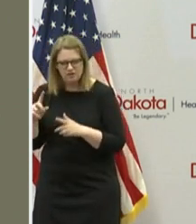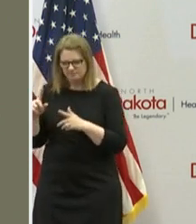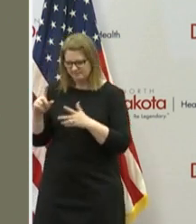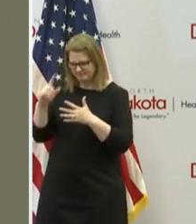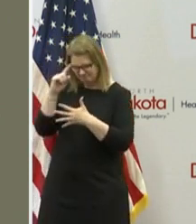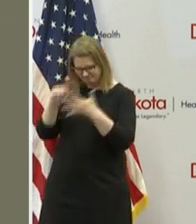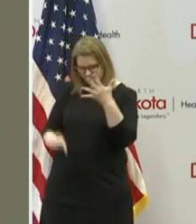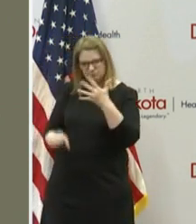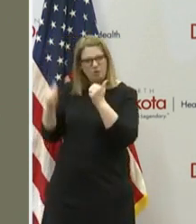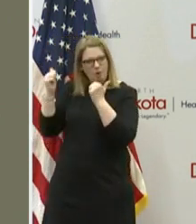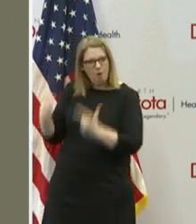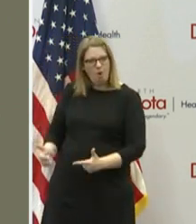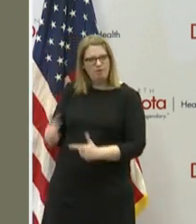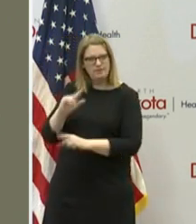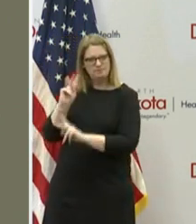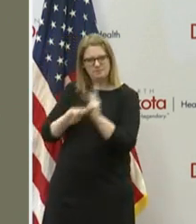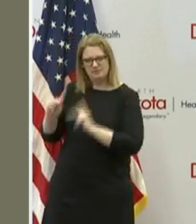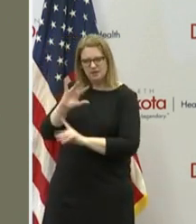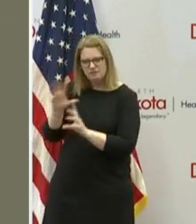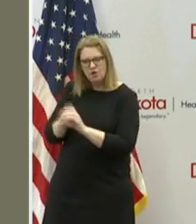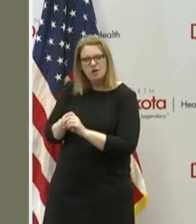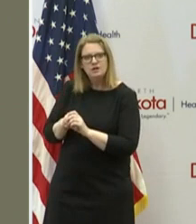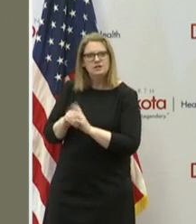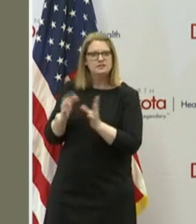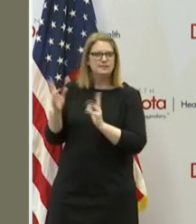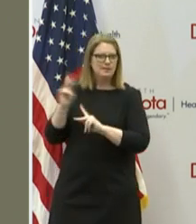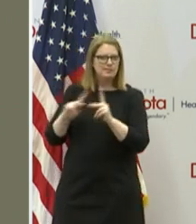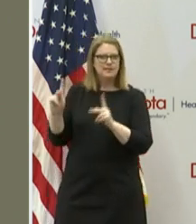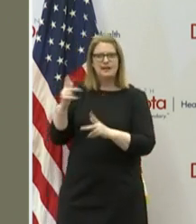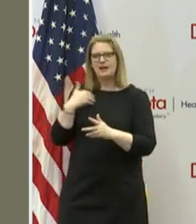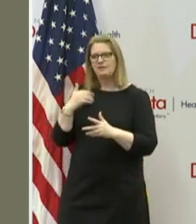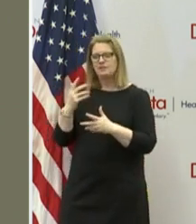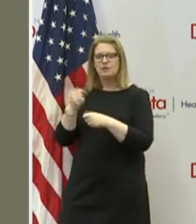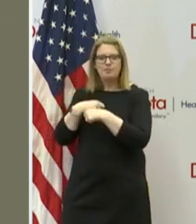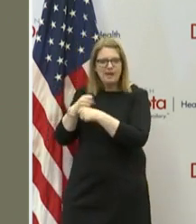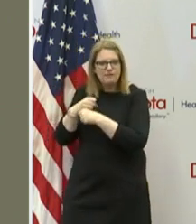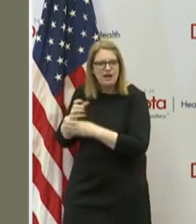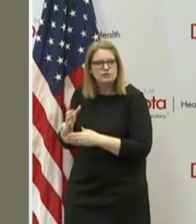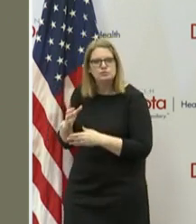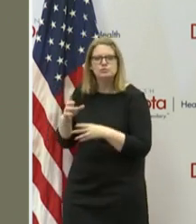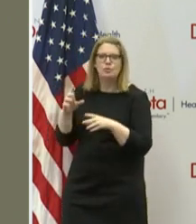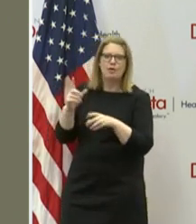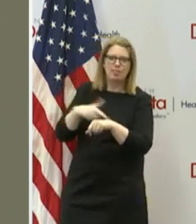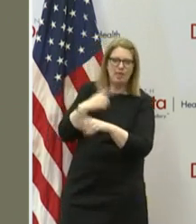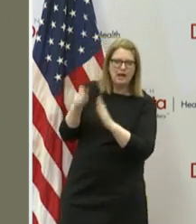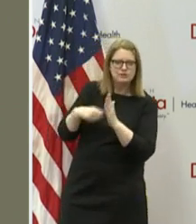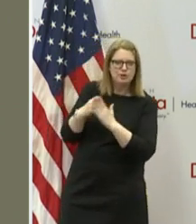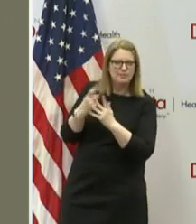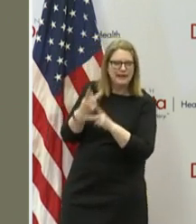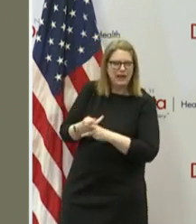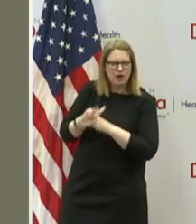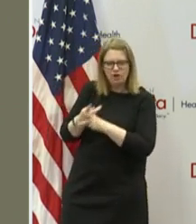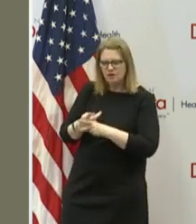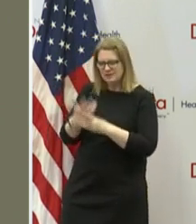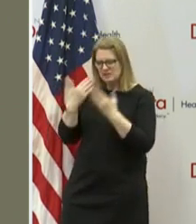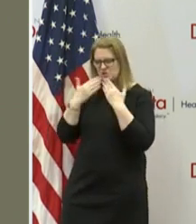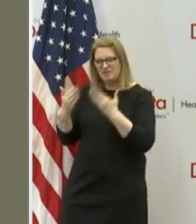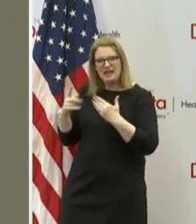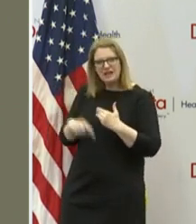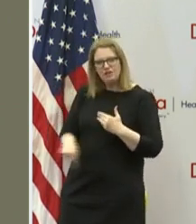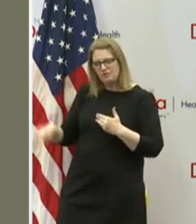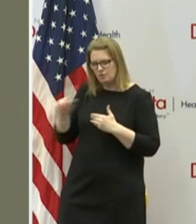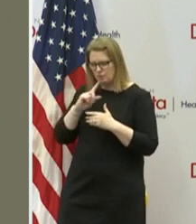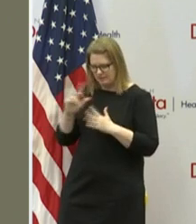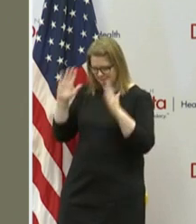again, employers, whether they're in long-term care or in manufacturing. Again, thank you all for managing that. So again, as